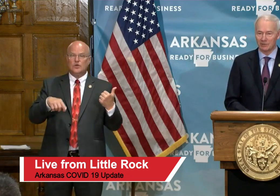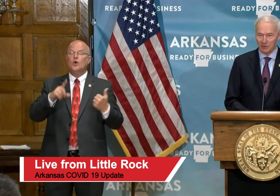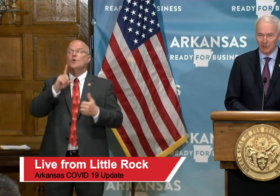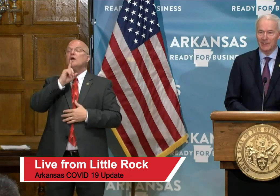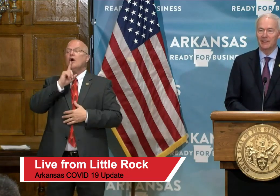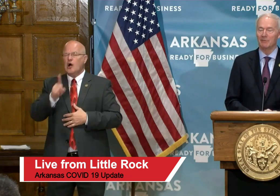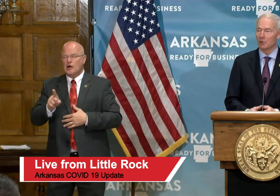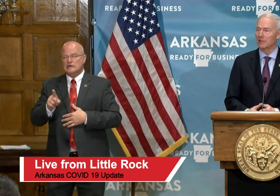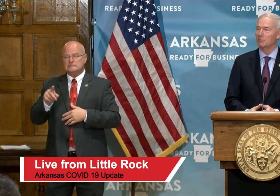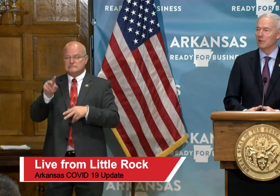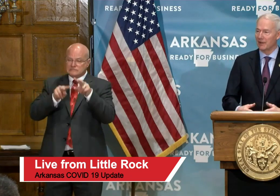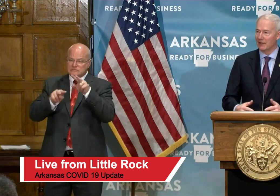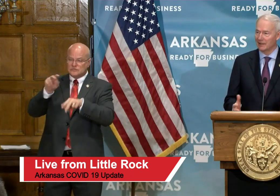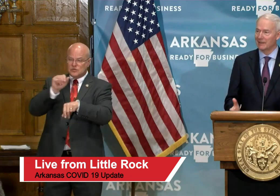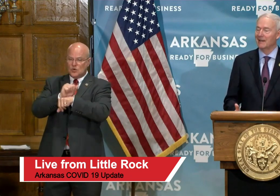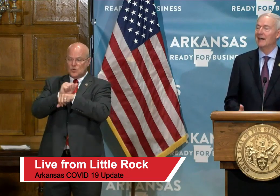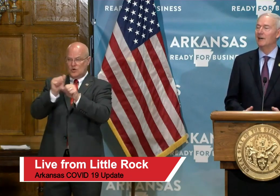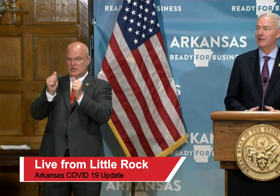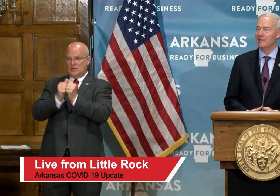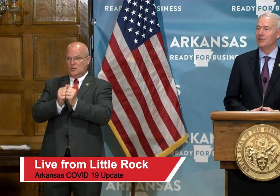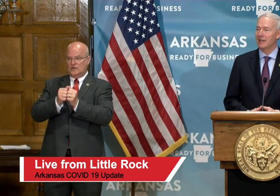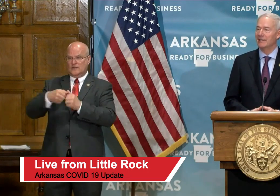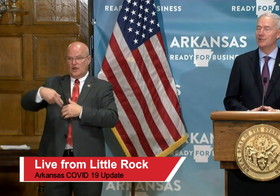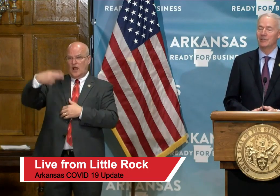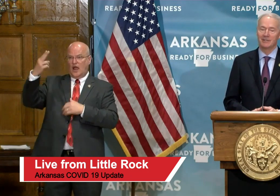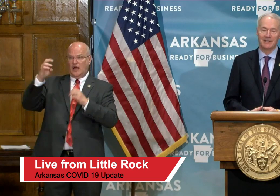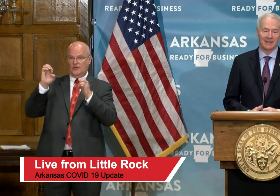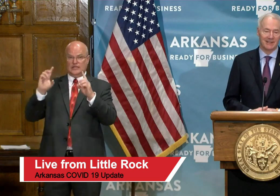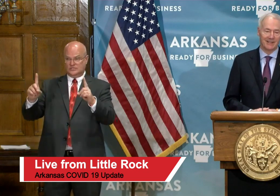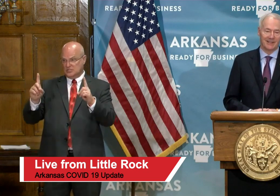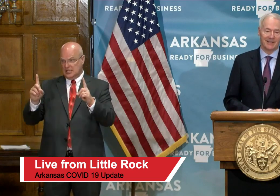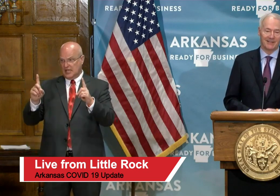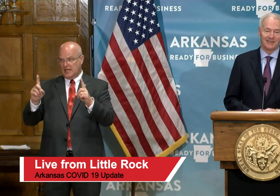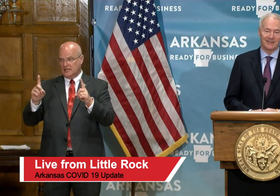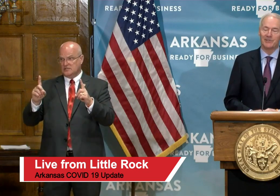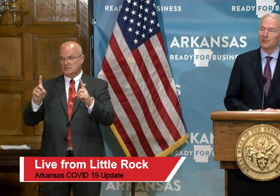we are looking and working with our higher education